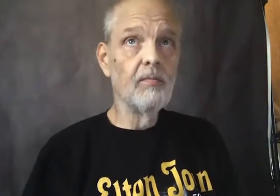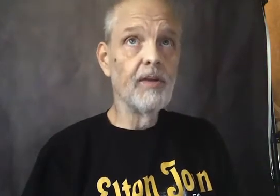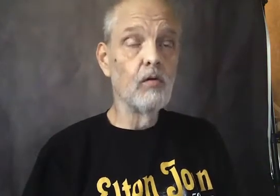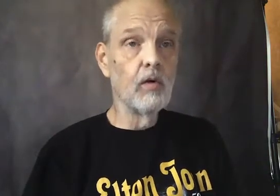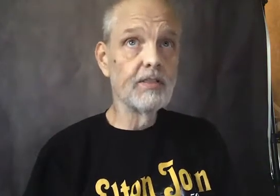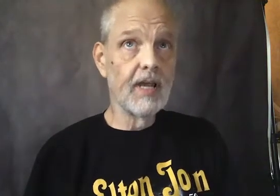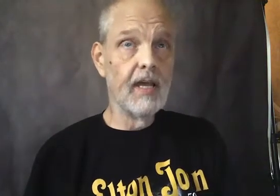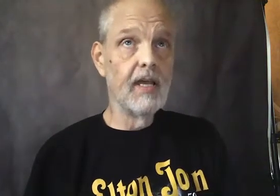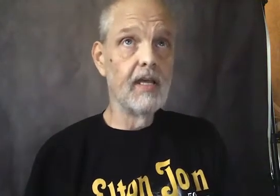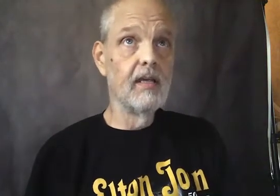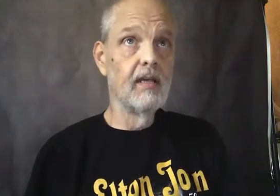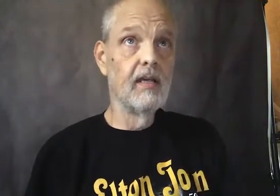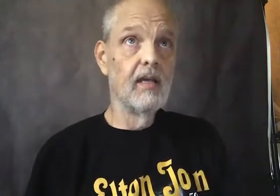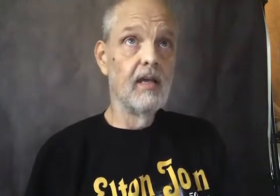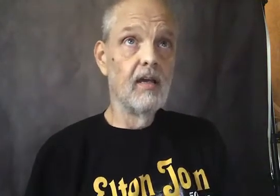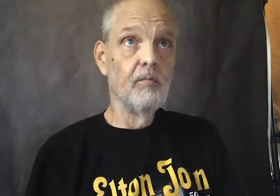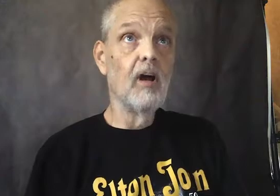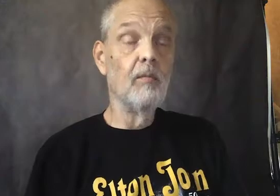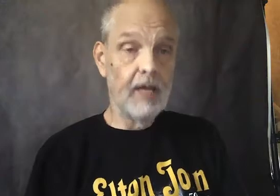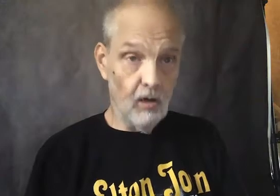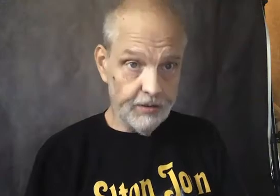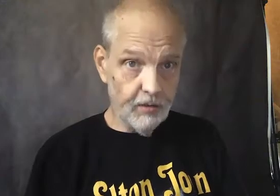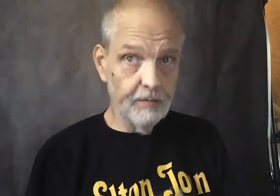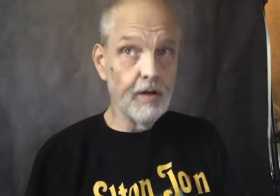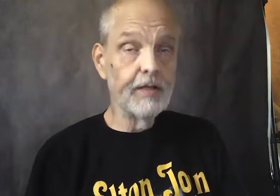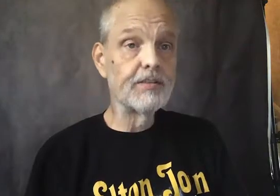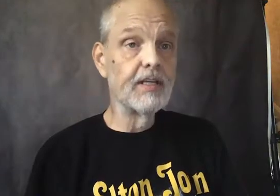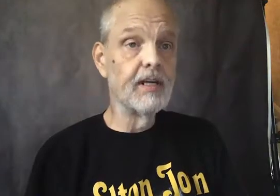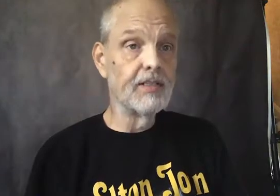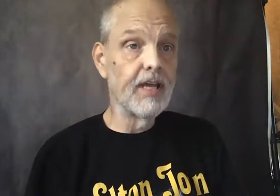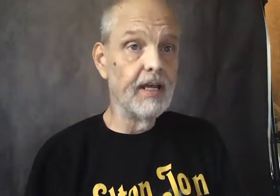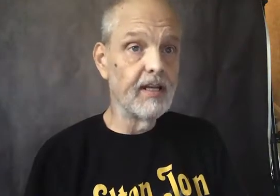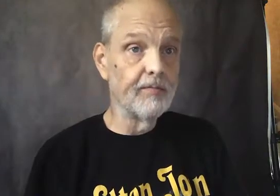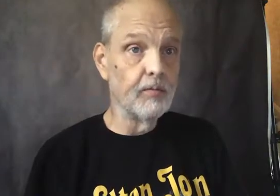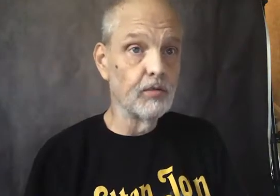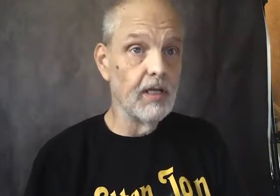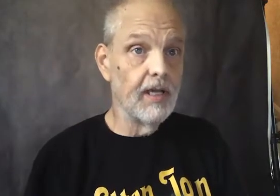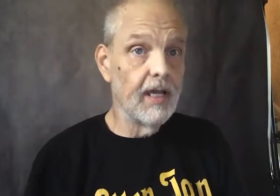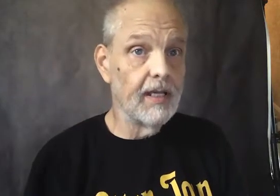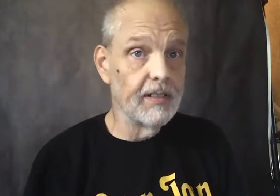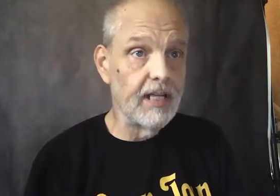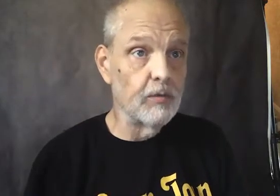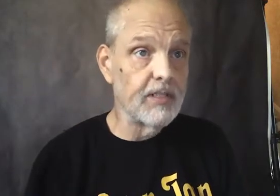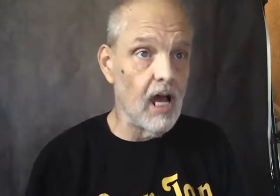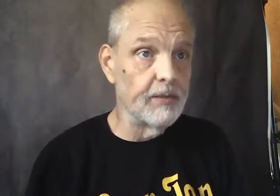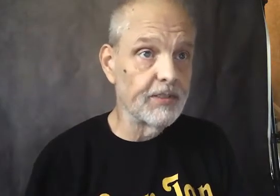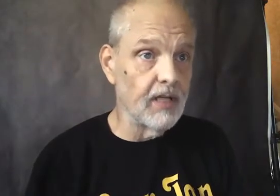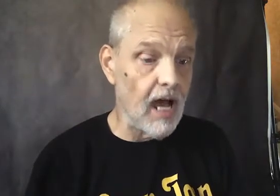there was a man also very interested in educating deaf people, and his name was Thomas